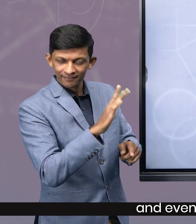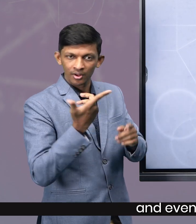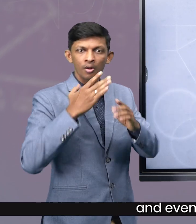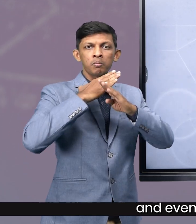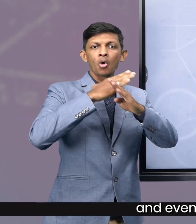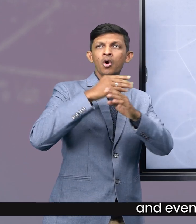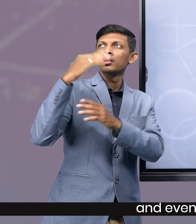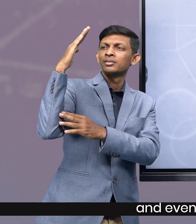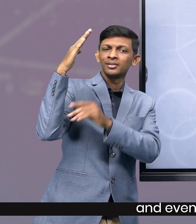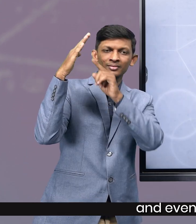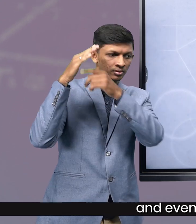of some tables.